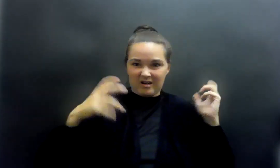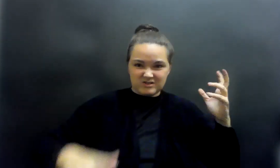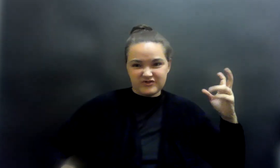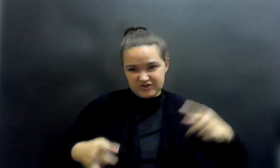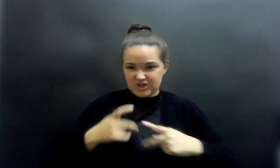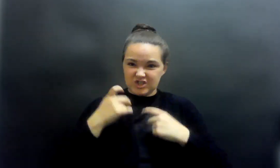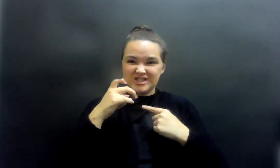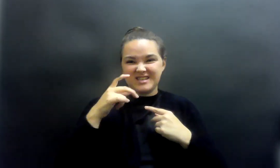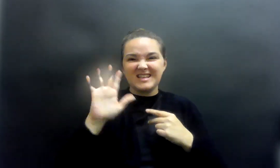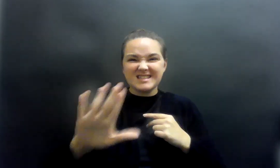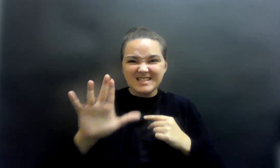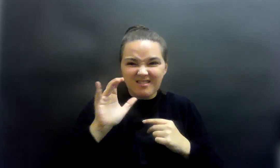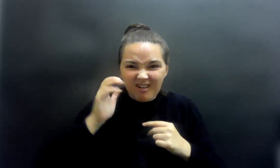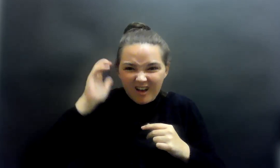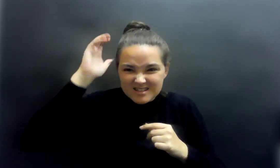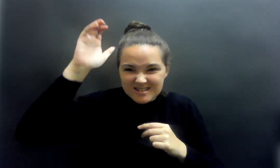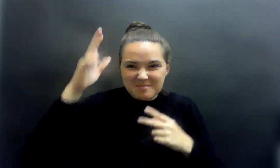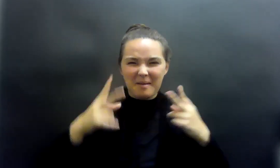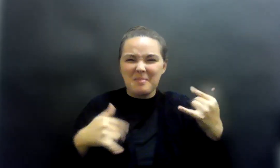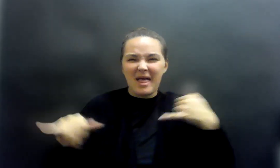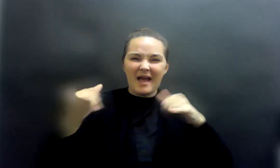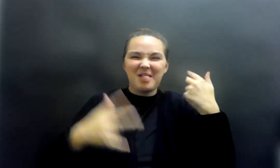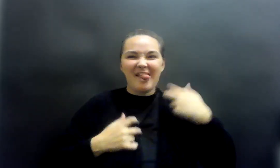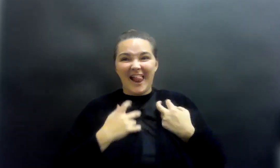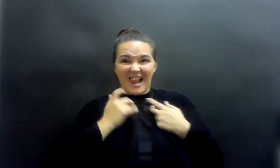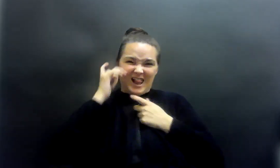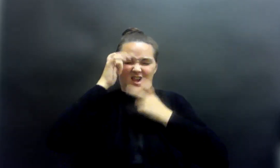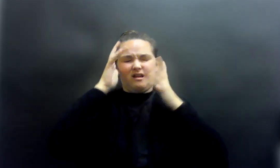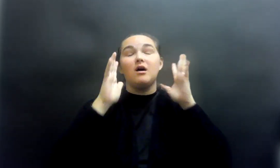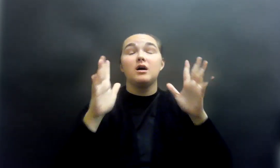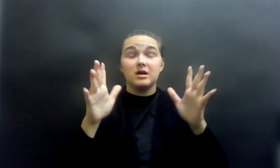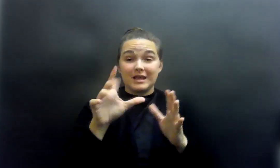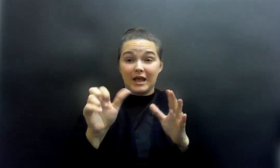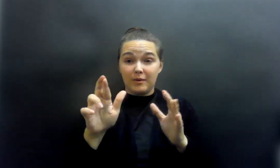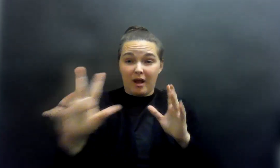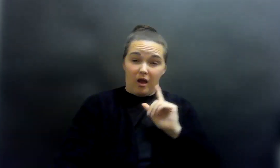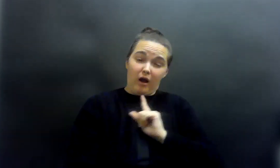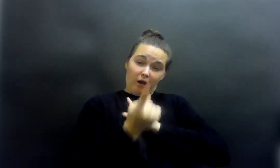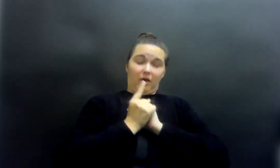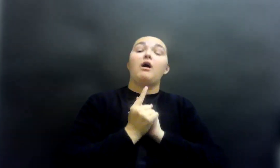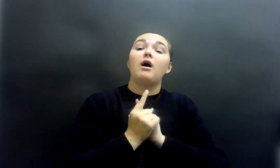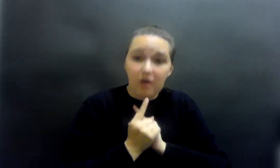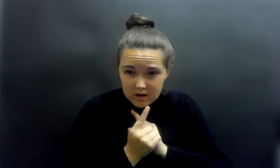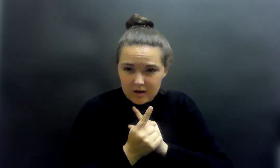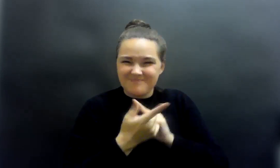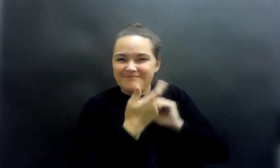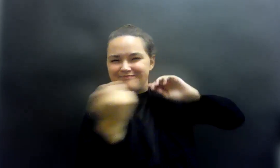Jim. Kara now leapt onto James. He stood up and shifted Kara onto his back.